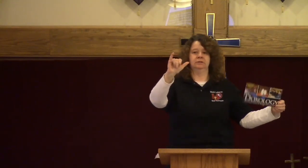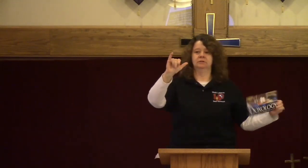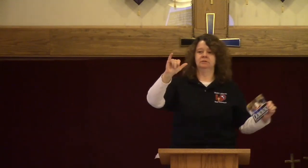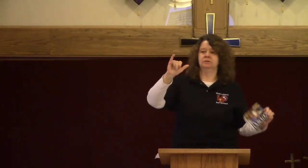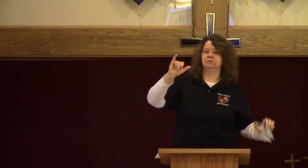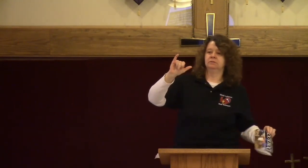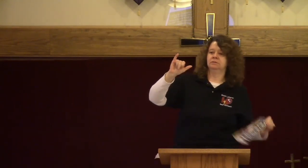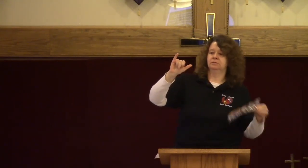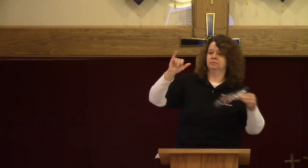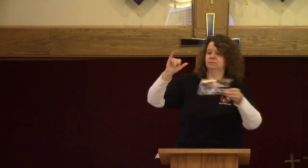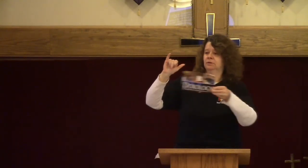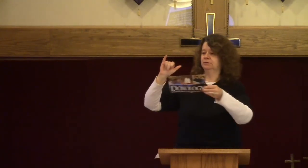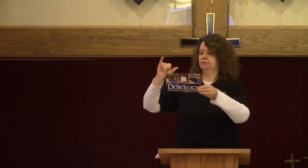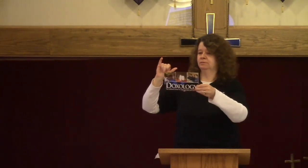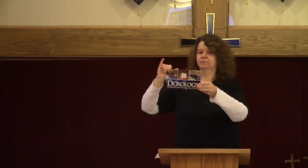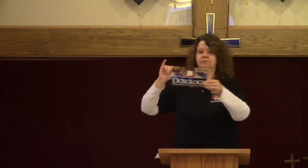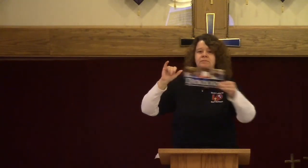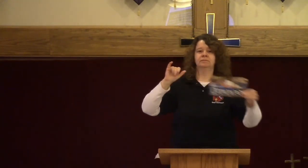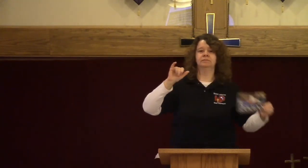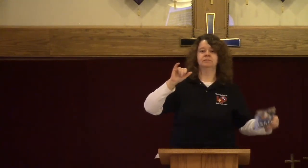doxology. And this is,